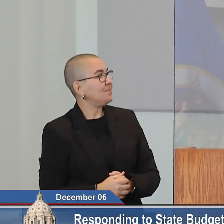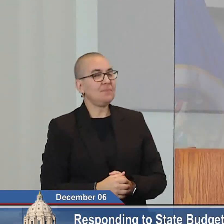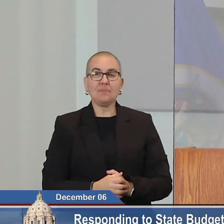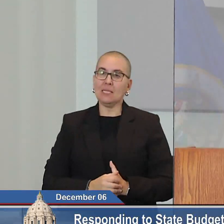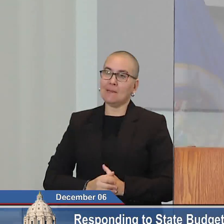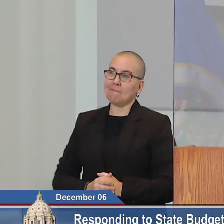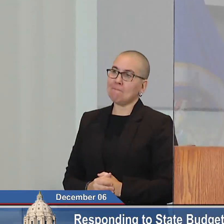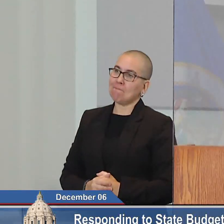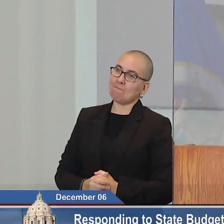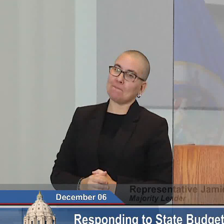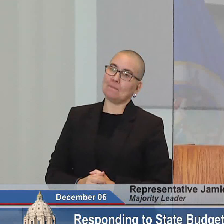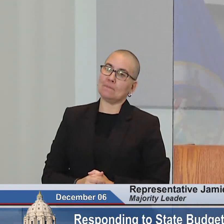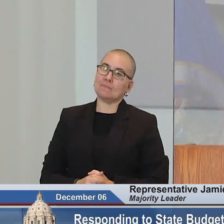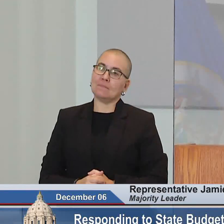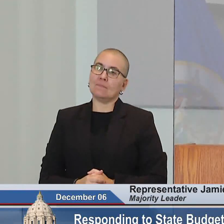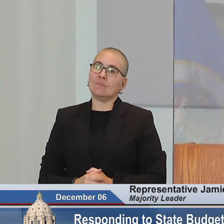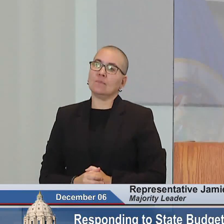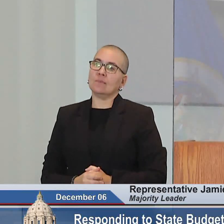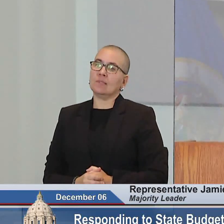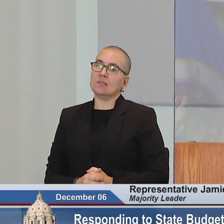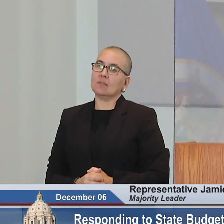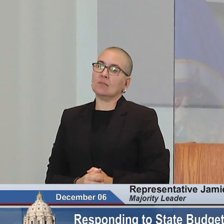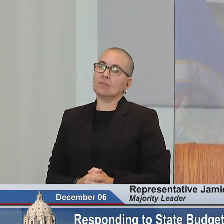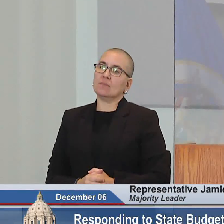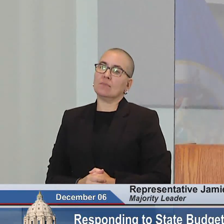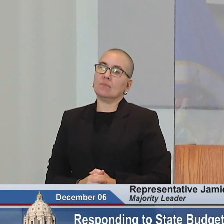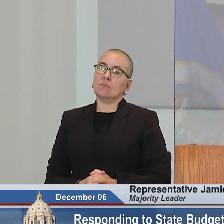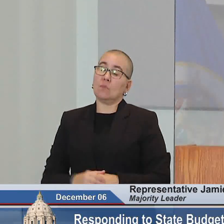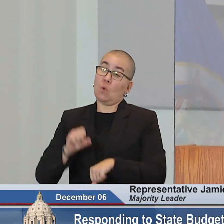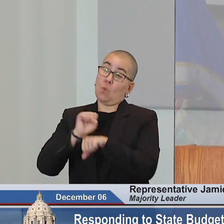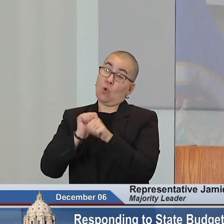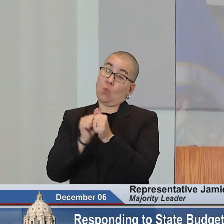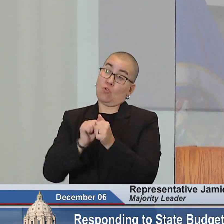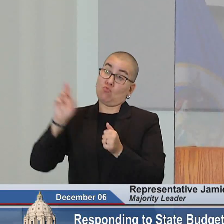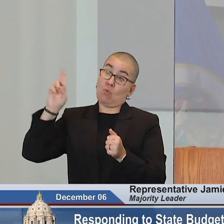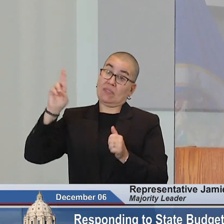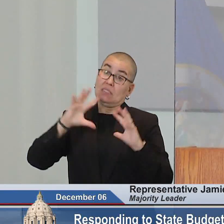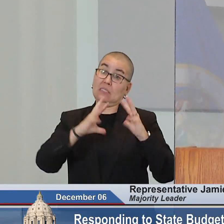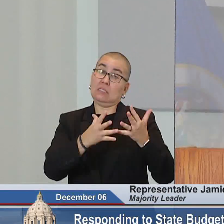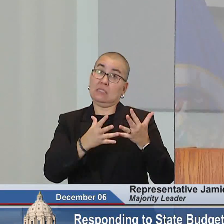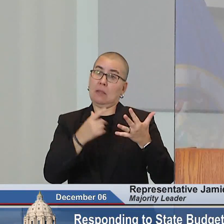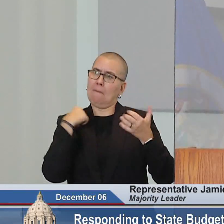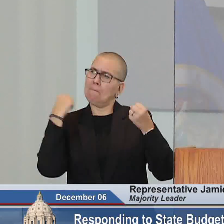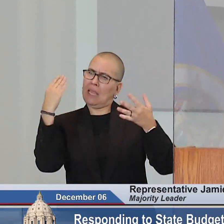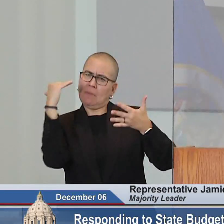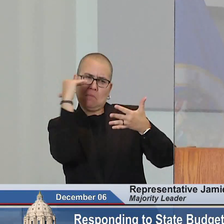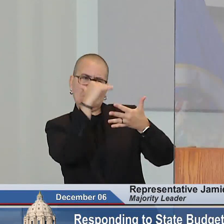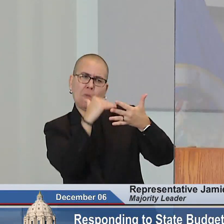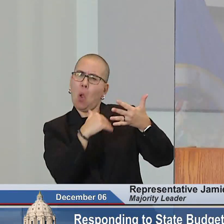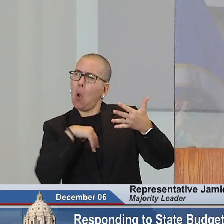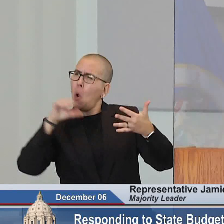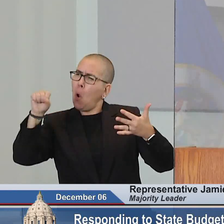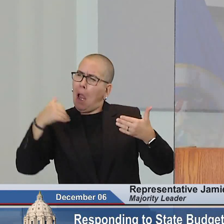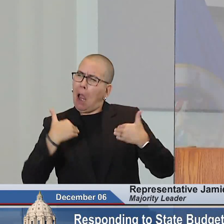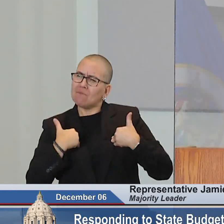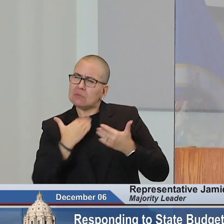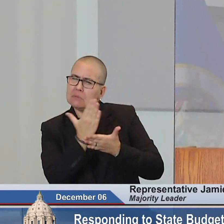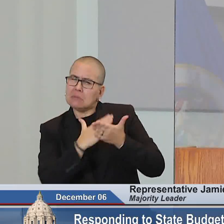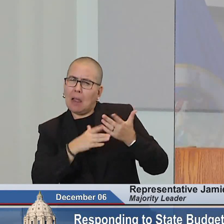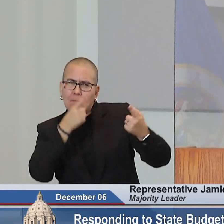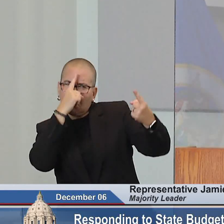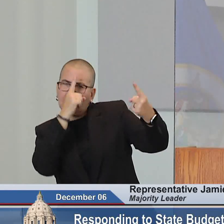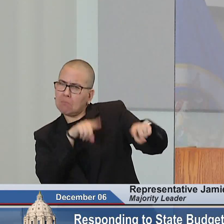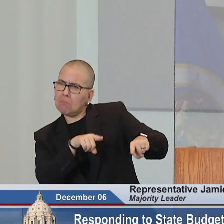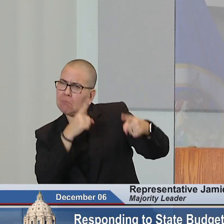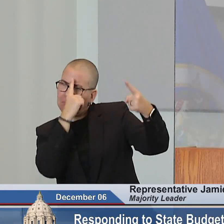So I'm working with Republicans. I think that we do have a lot of areas where we can agree. I was on a panel last night with Republican legislative leaders.